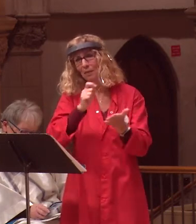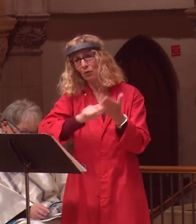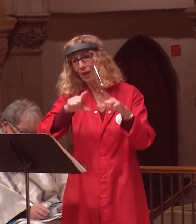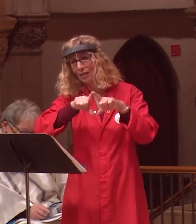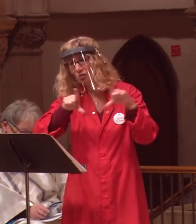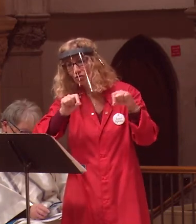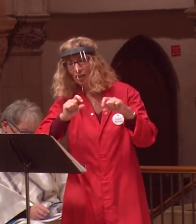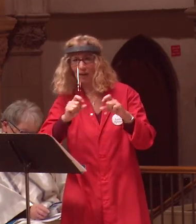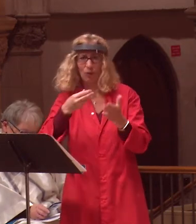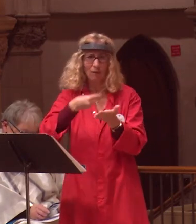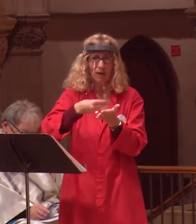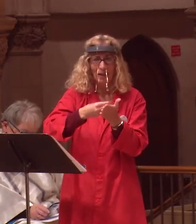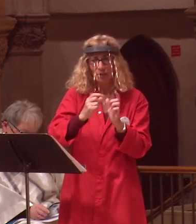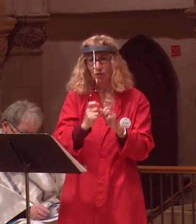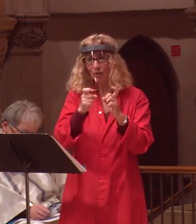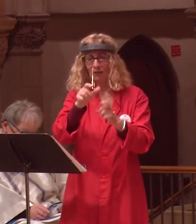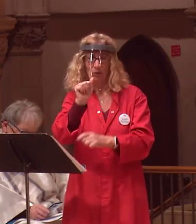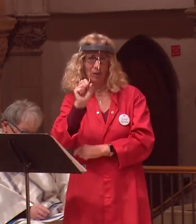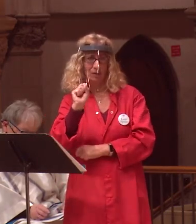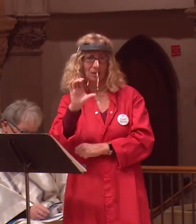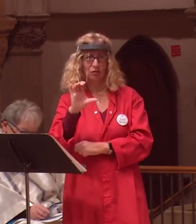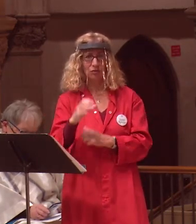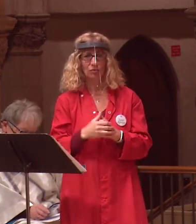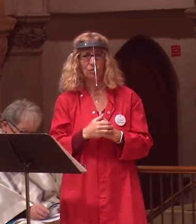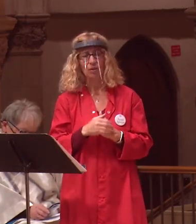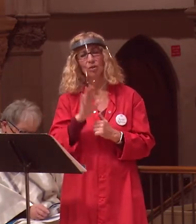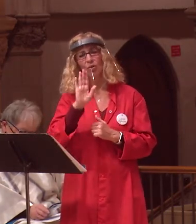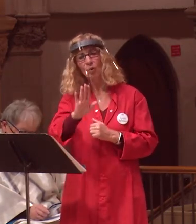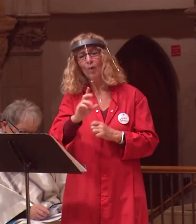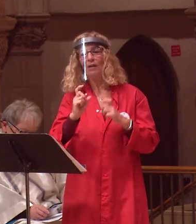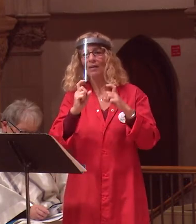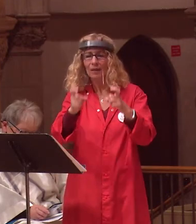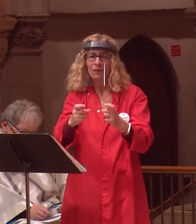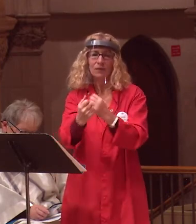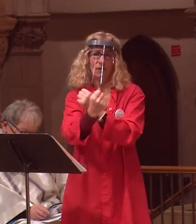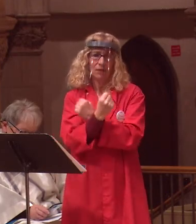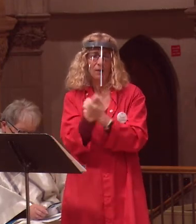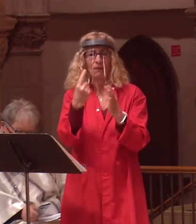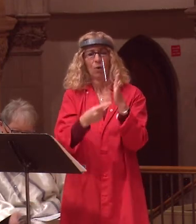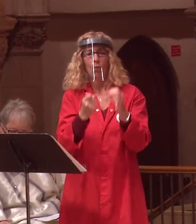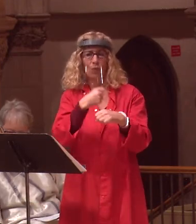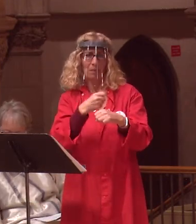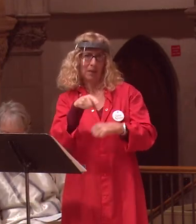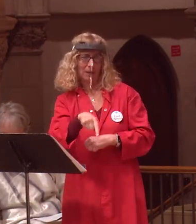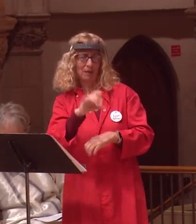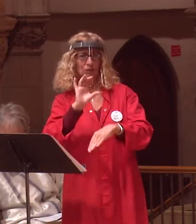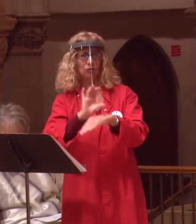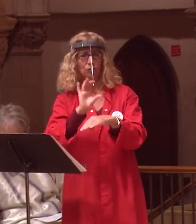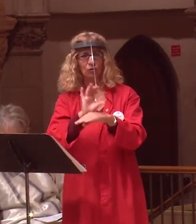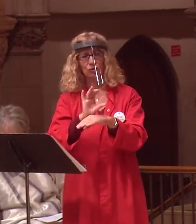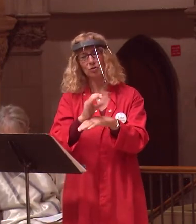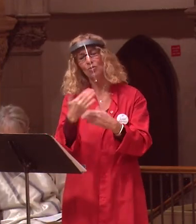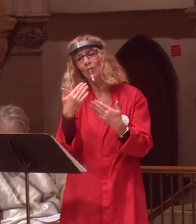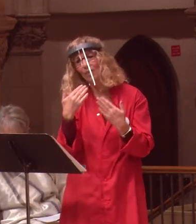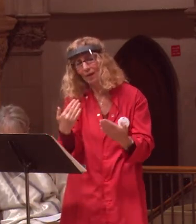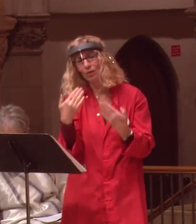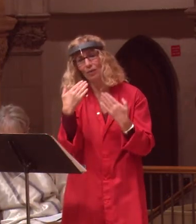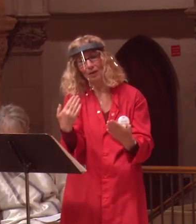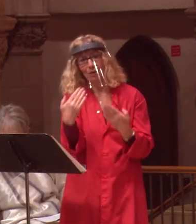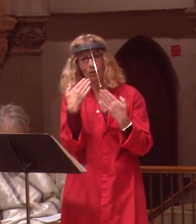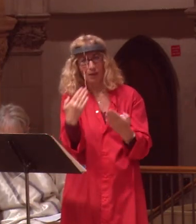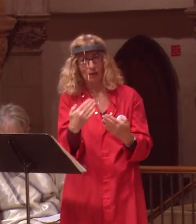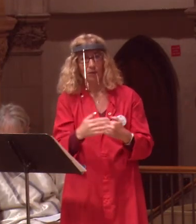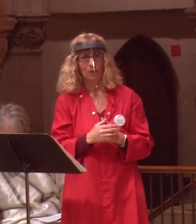financial gift to All Saints Church. Your gifts of love are what makes this church. So thank you, thank you, thank